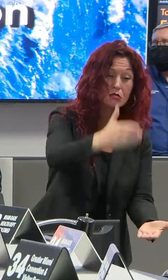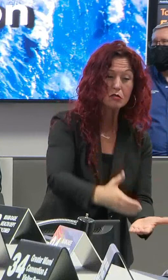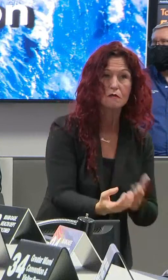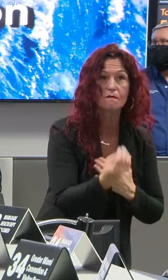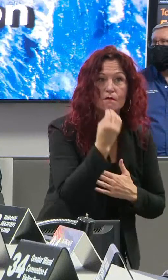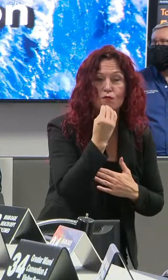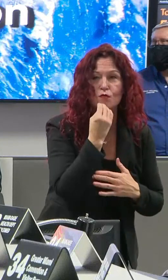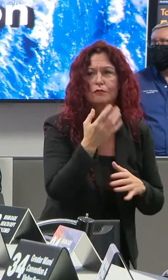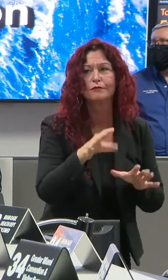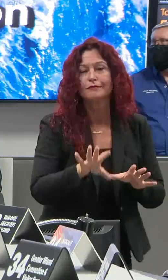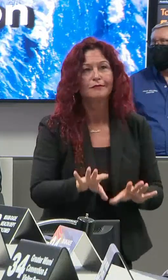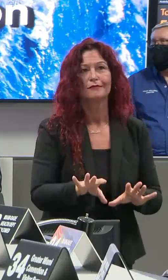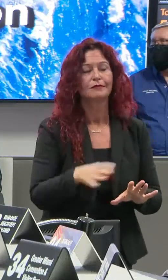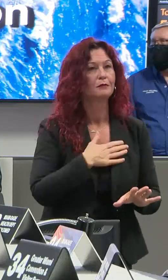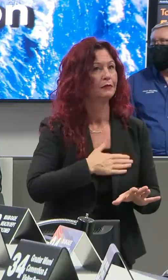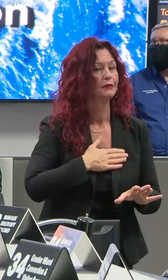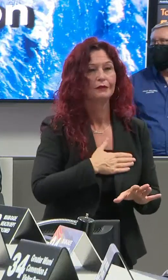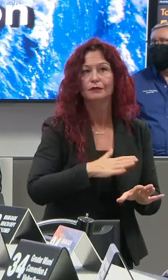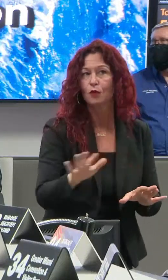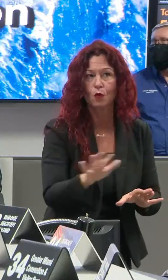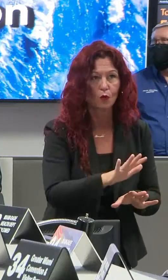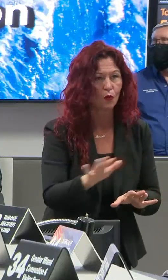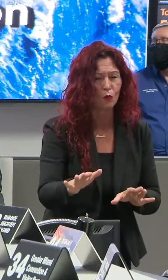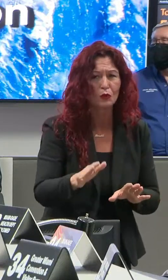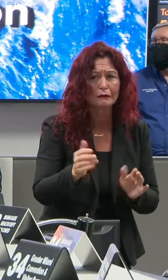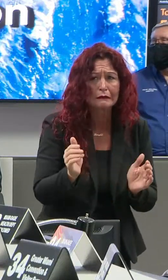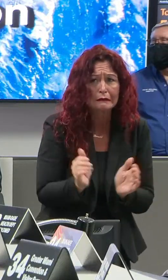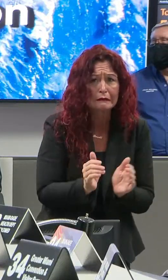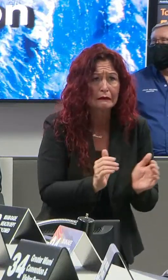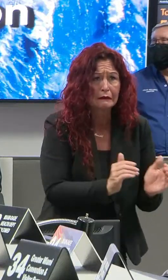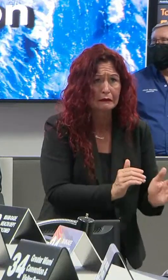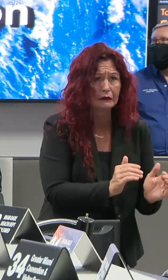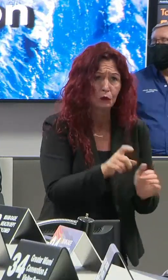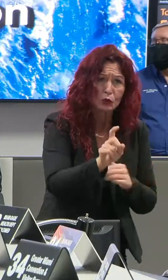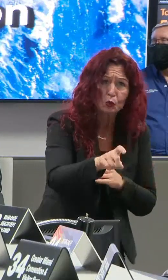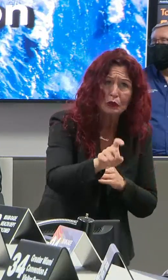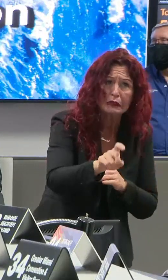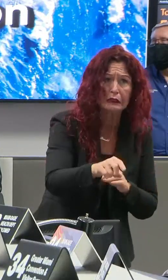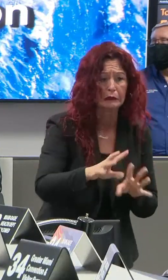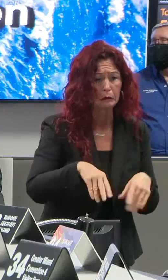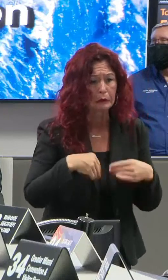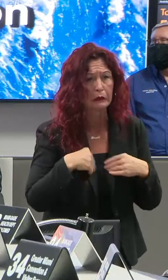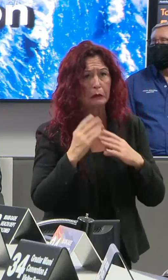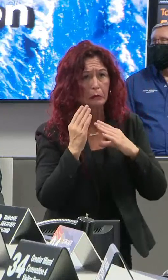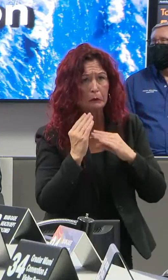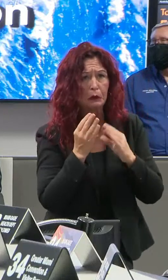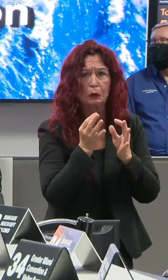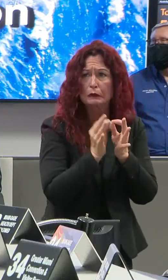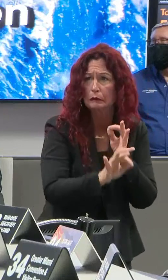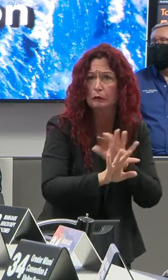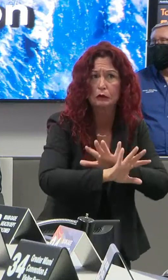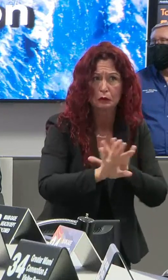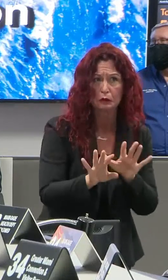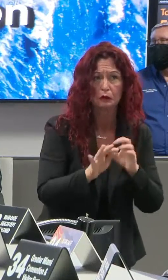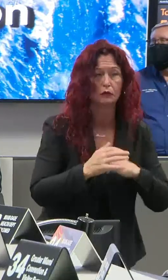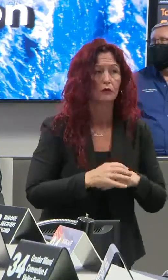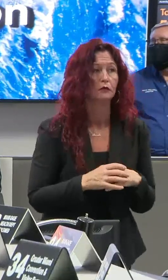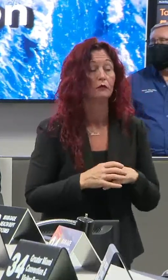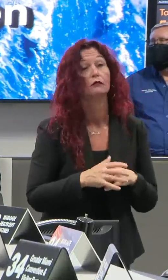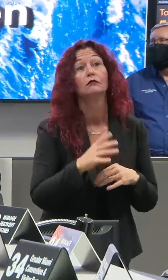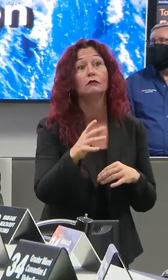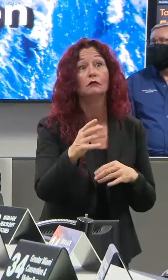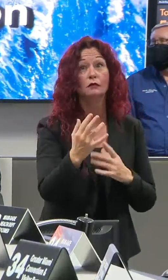food restrictions, please bring your own food. Also, this is very important. Do not wait until a storm is coming your